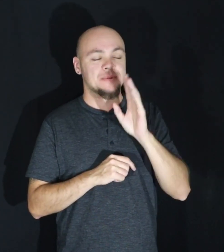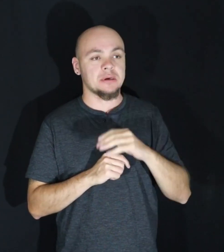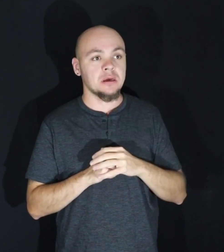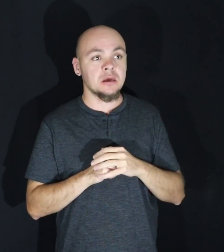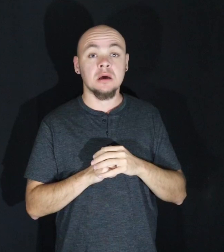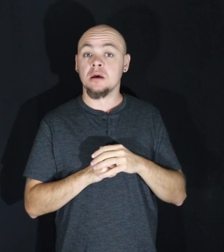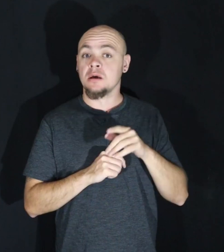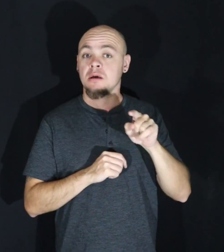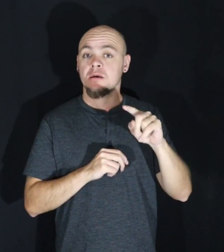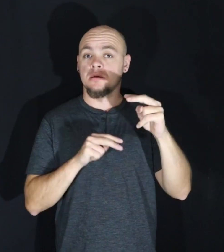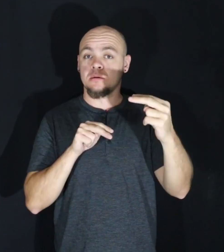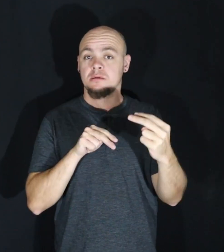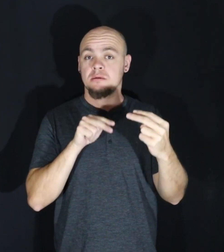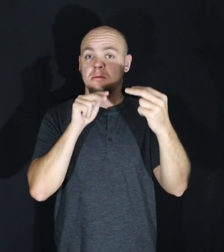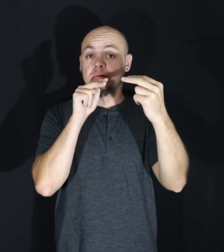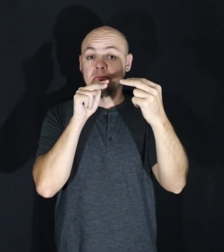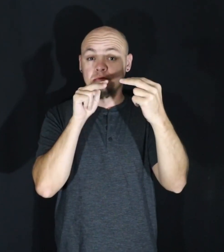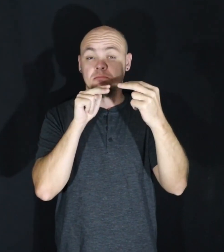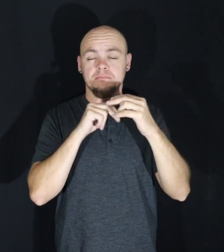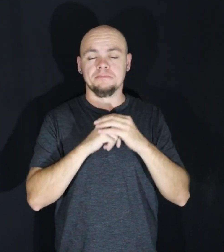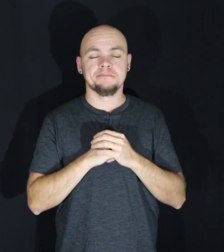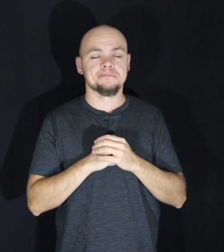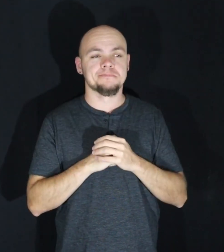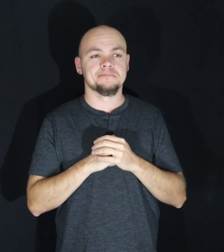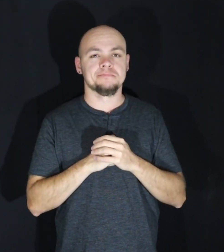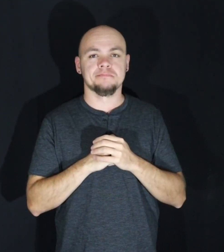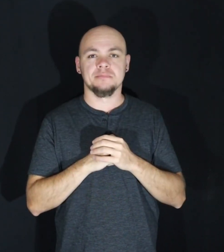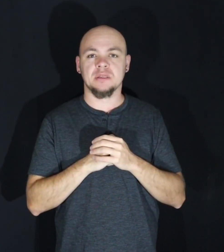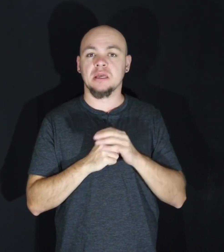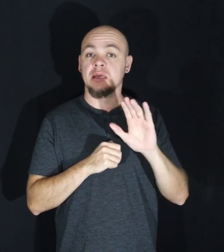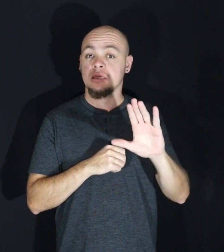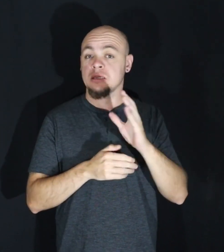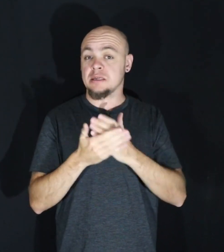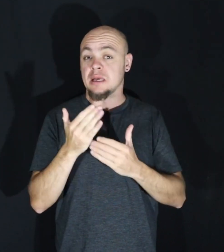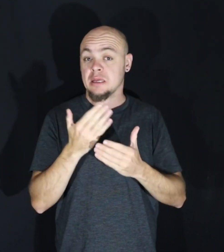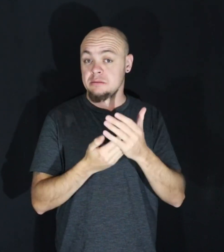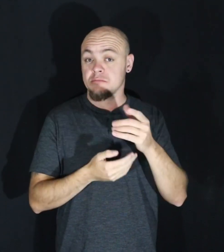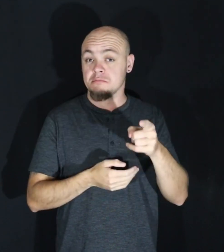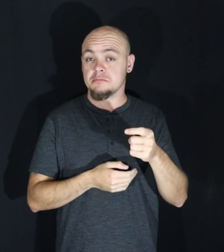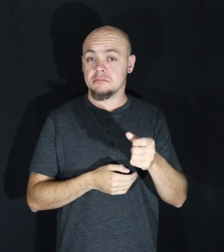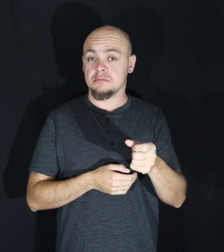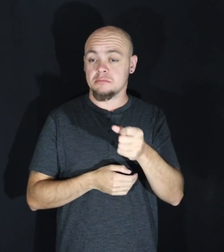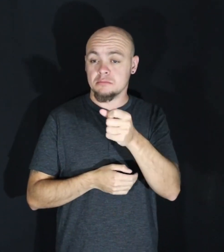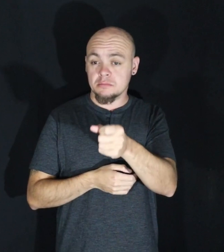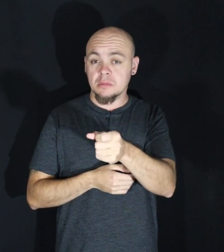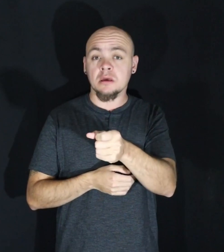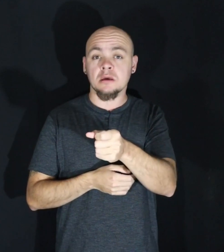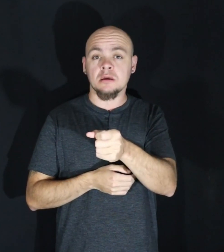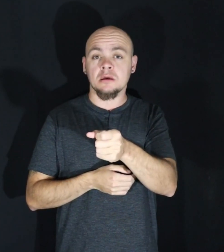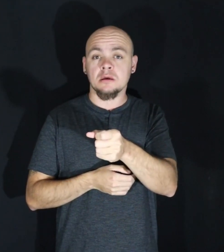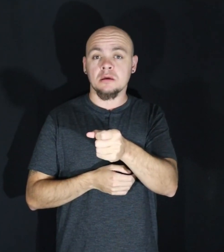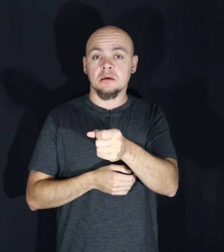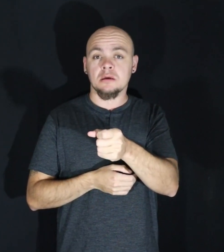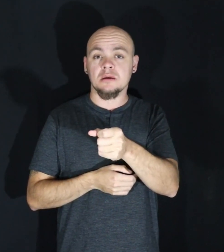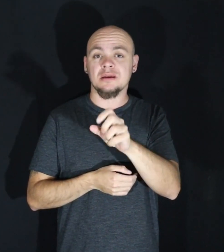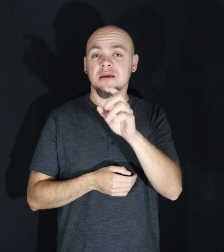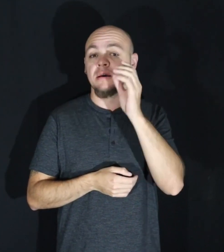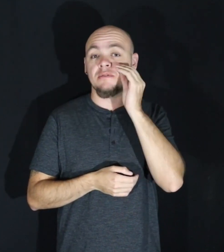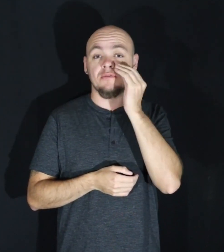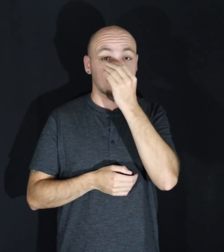He looked deep into my eyes. He stretched out his hand, and he gave me a daisy.